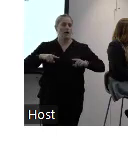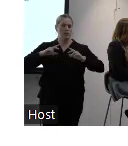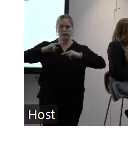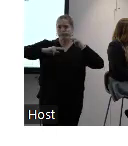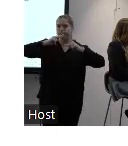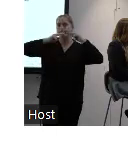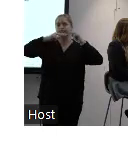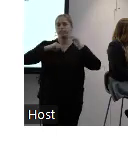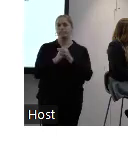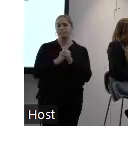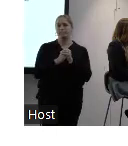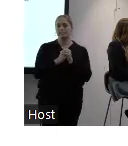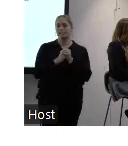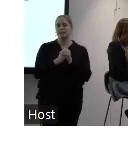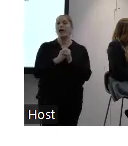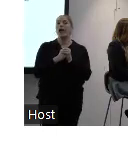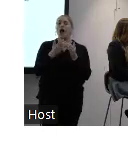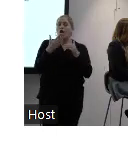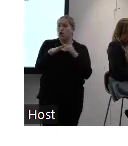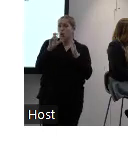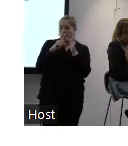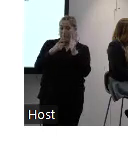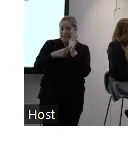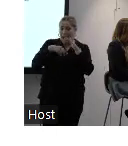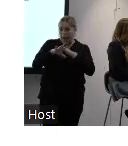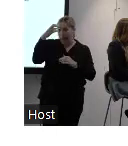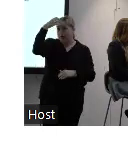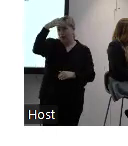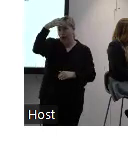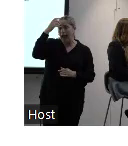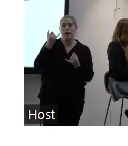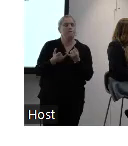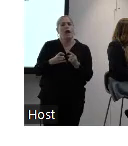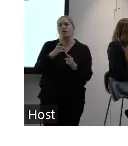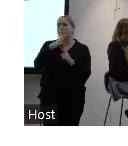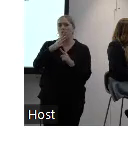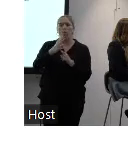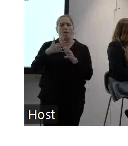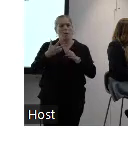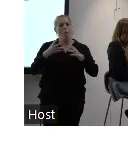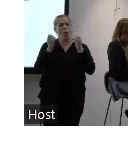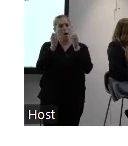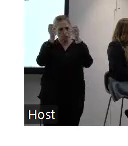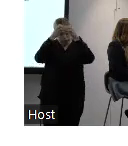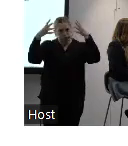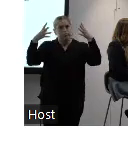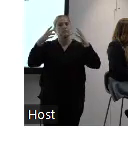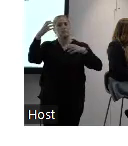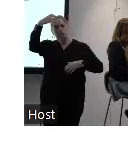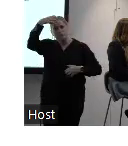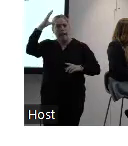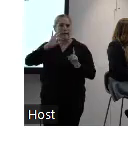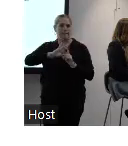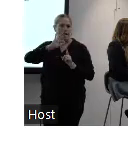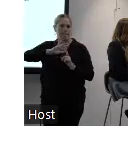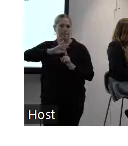Microglia, which are the immune cells of the brain, play a really key role in this brain development process. So you can think of